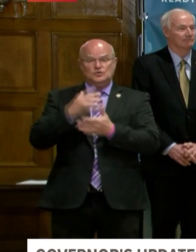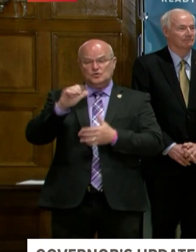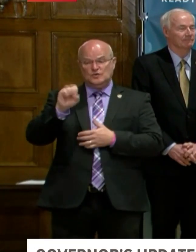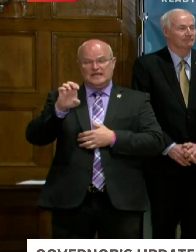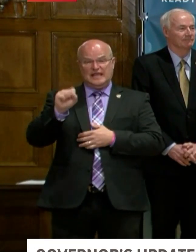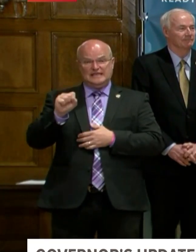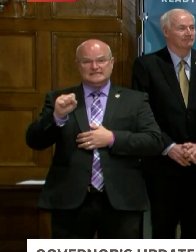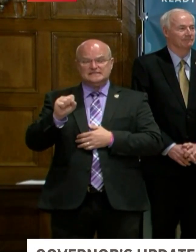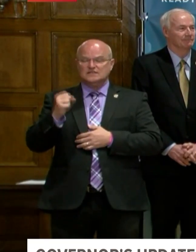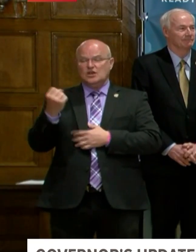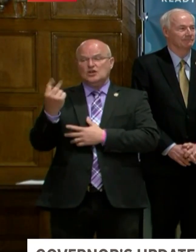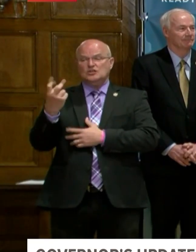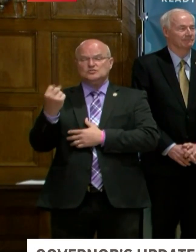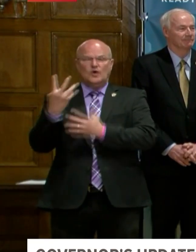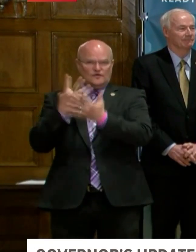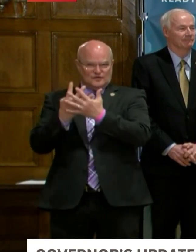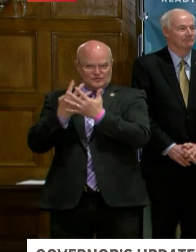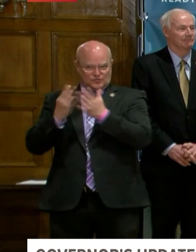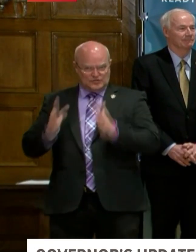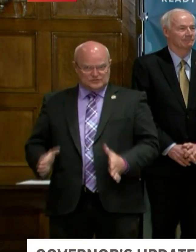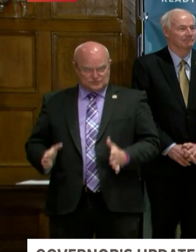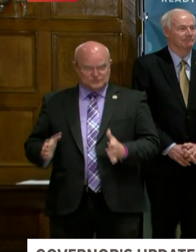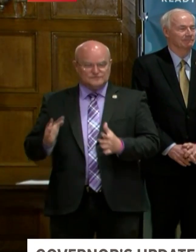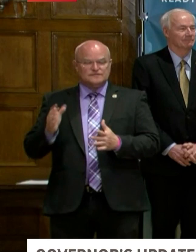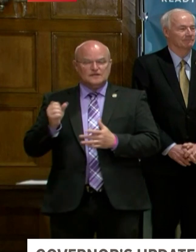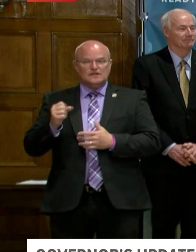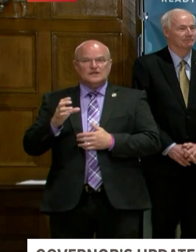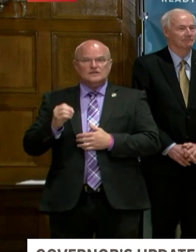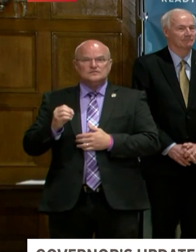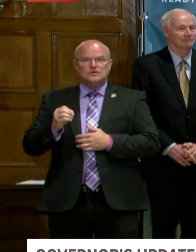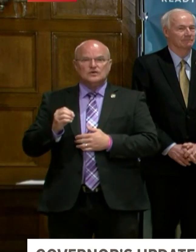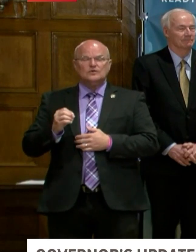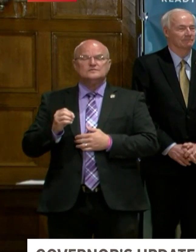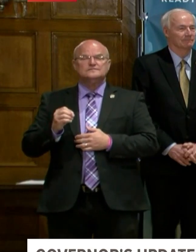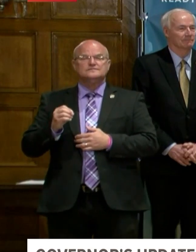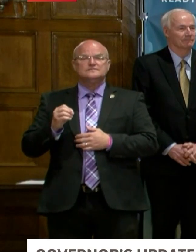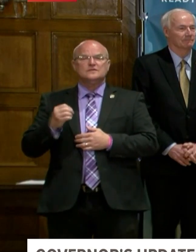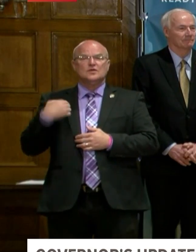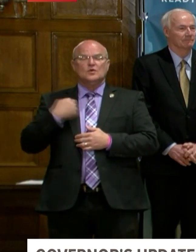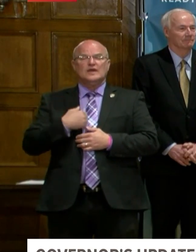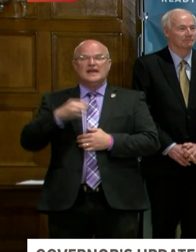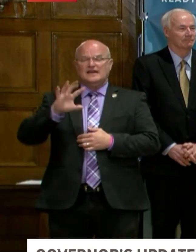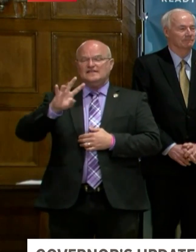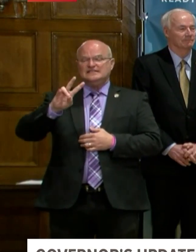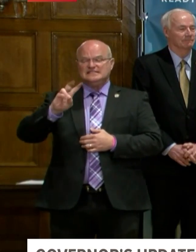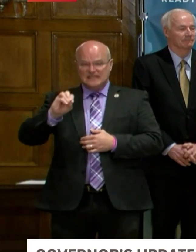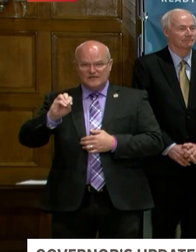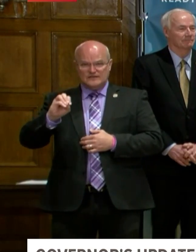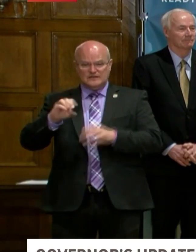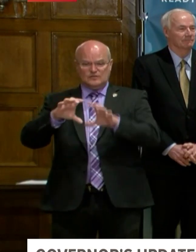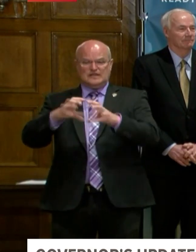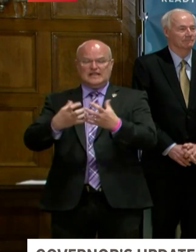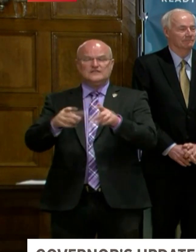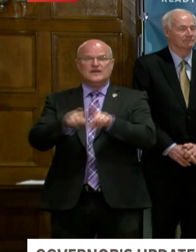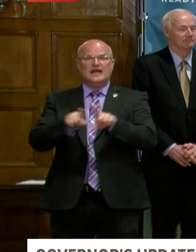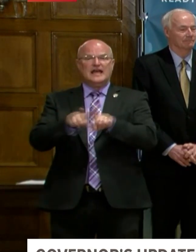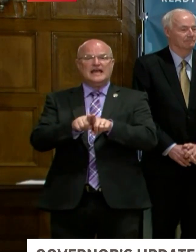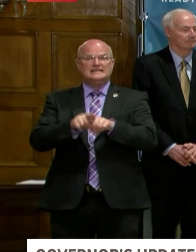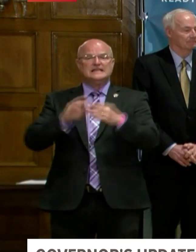yesterday. 12 of them were in corrections, correctional facilities, so we have 70 that we classify